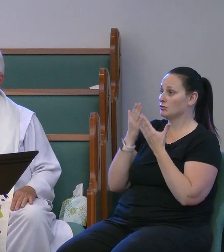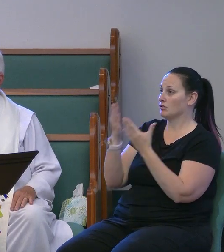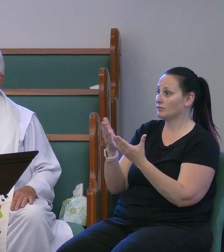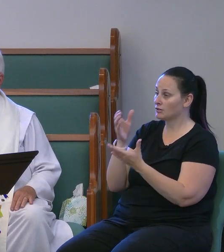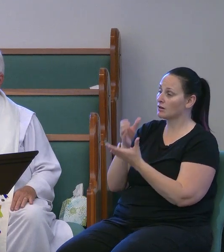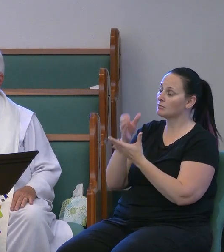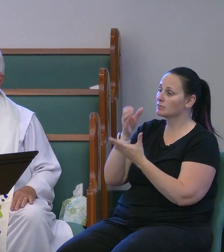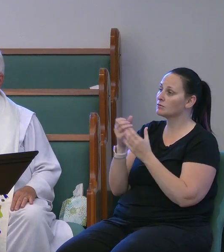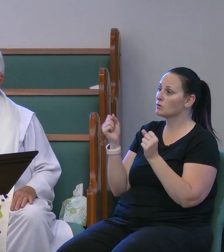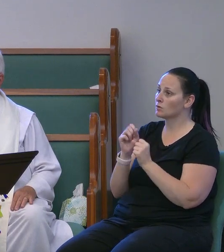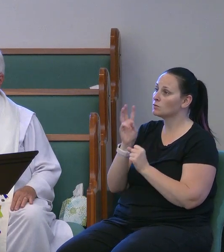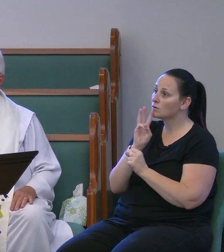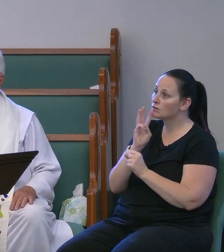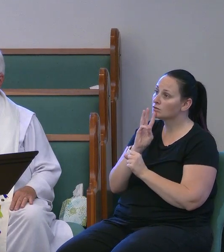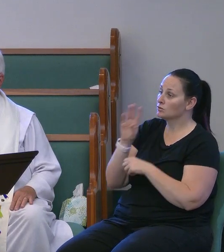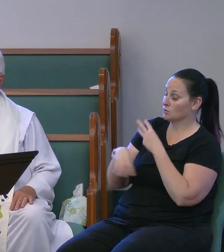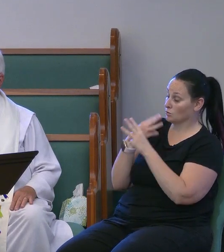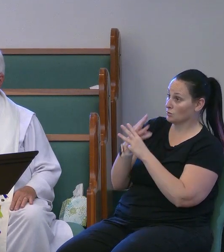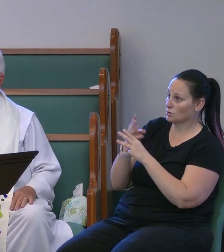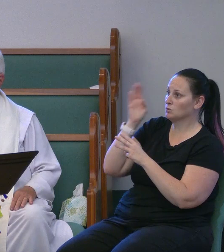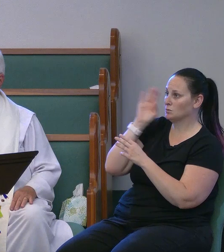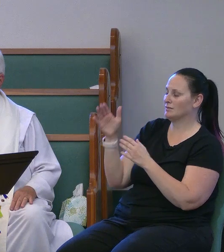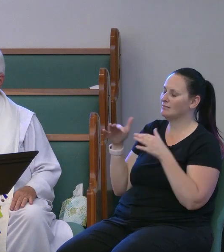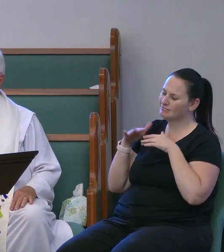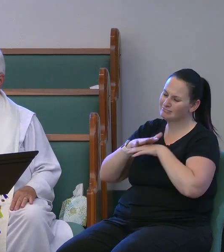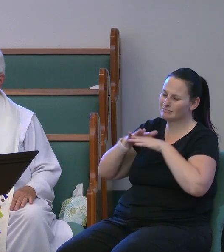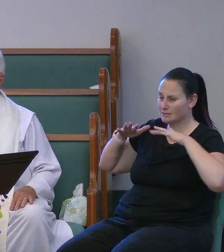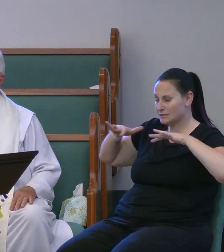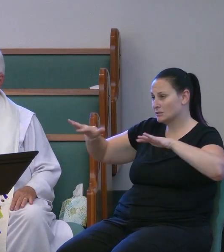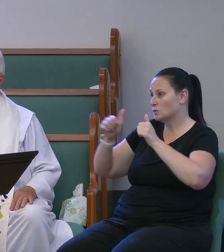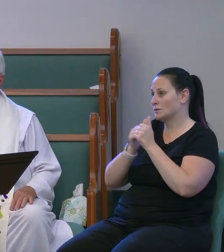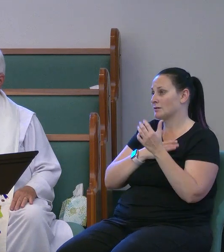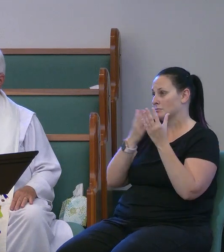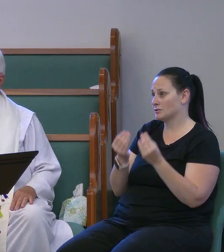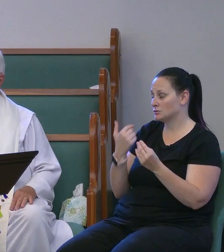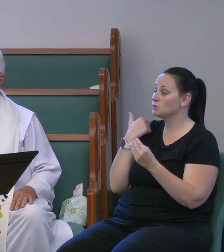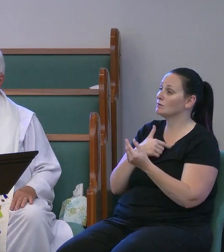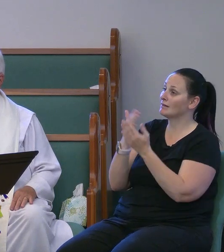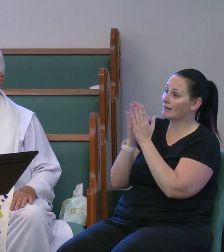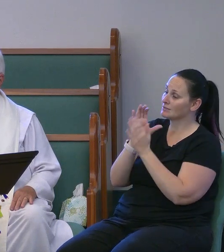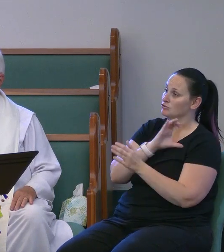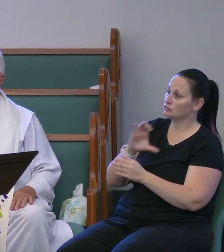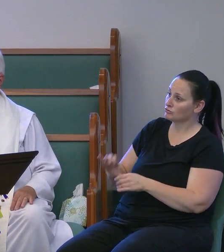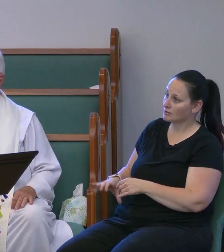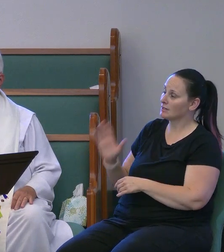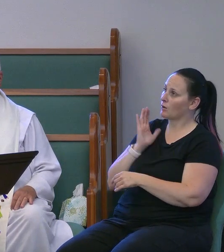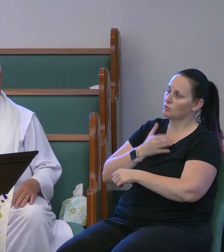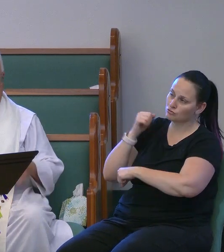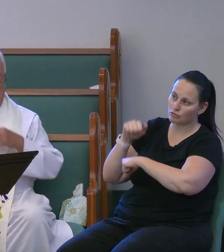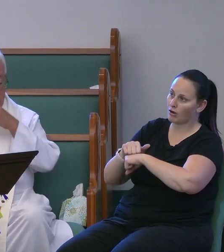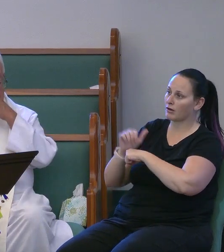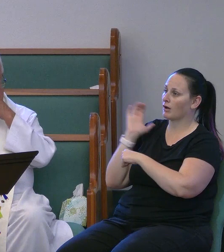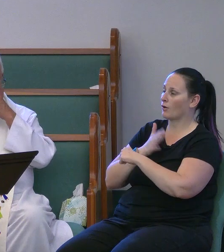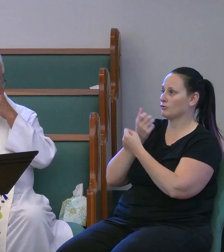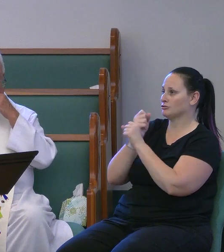If we all were to offer a cup of cold water, the world would be flooded with compassion. We ask this in Christ, our rock